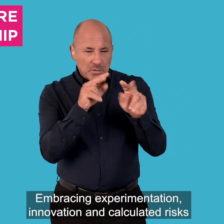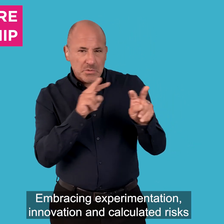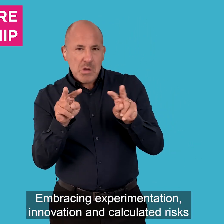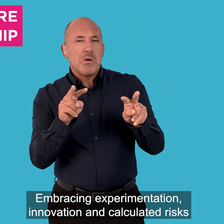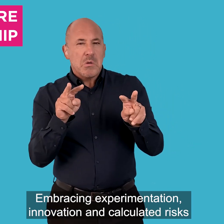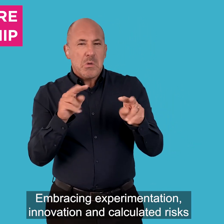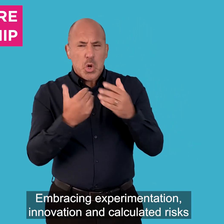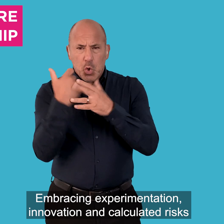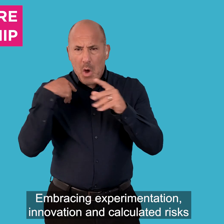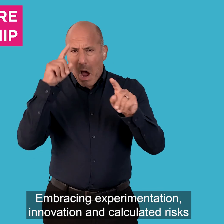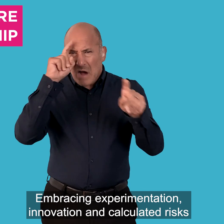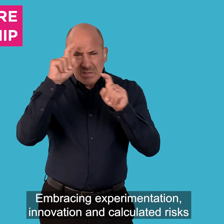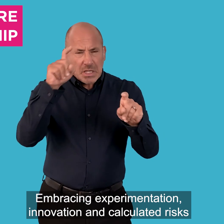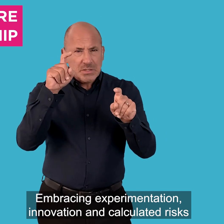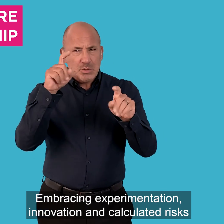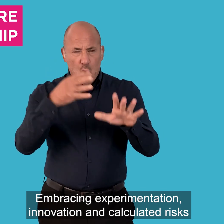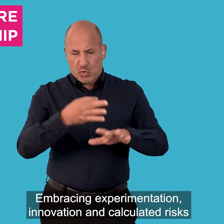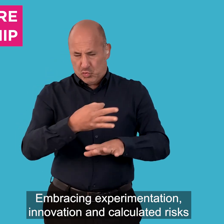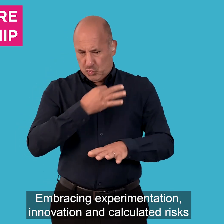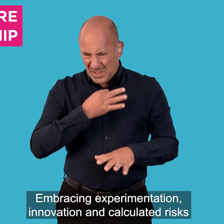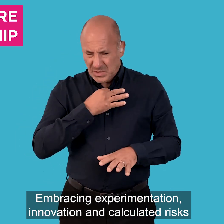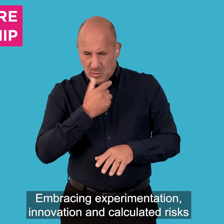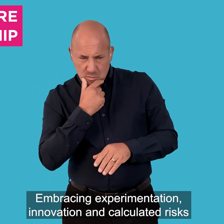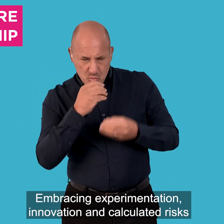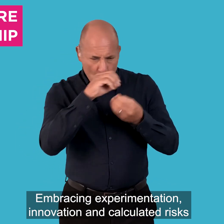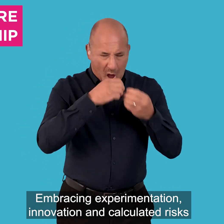Embracing experimentation, innovation, and calculated risks